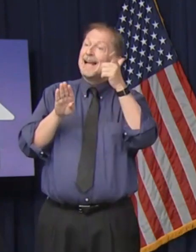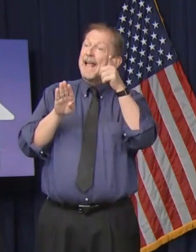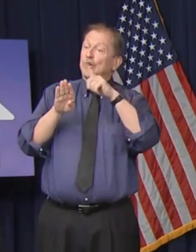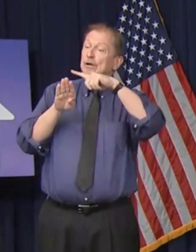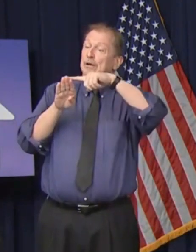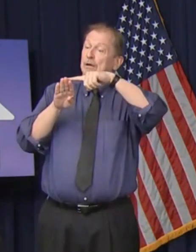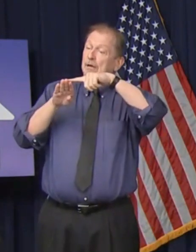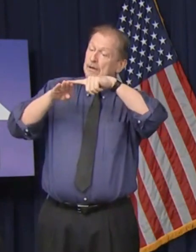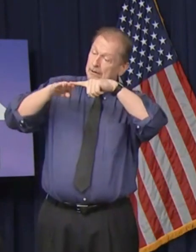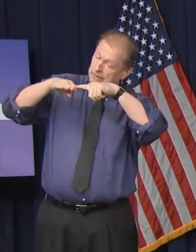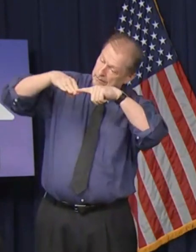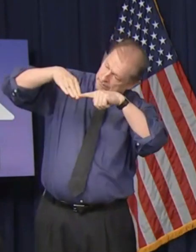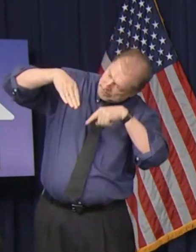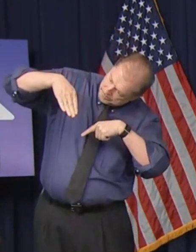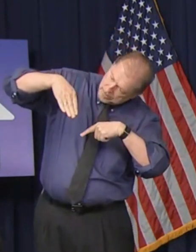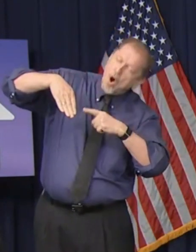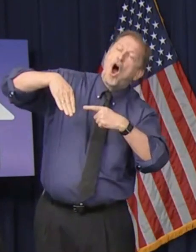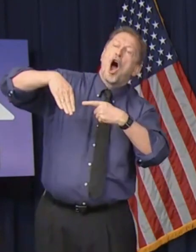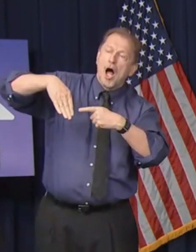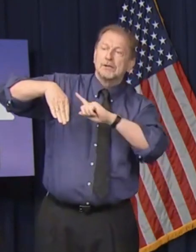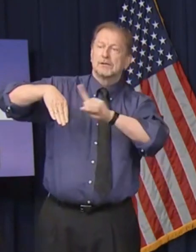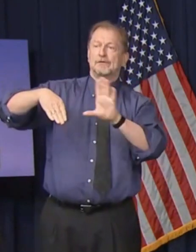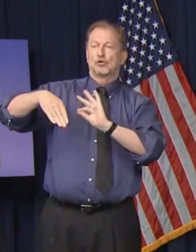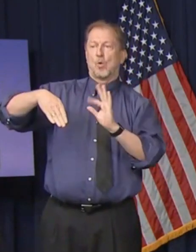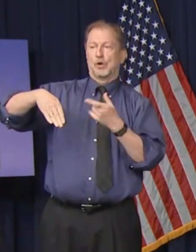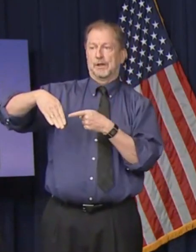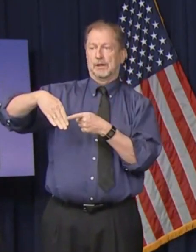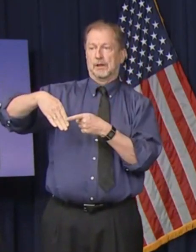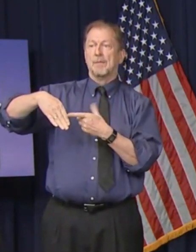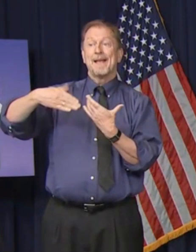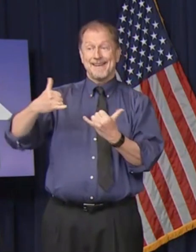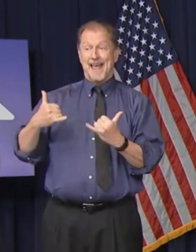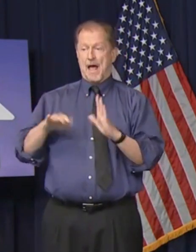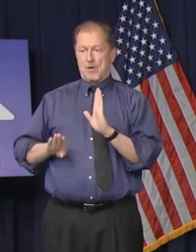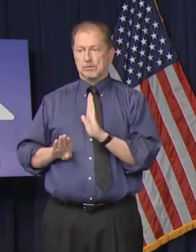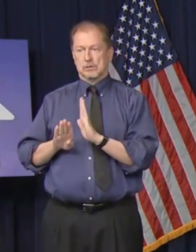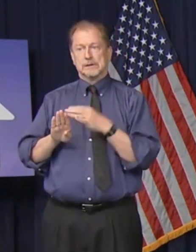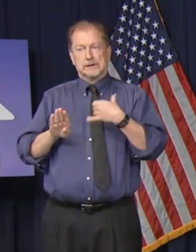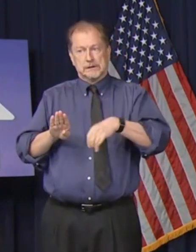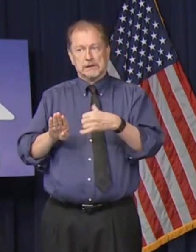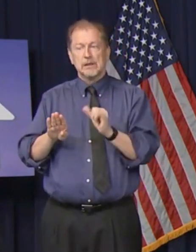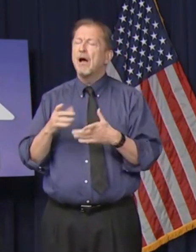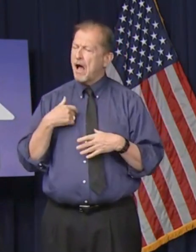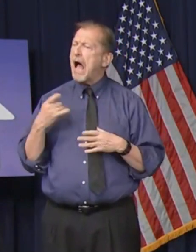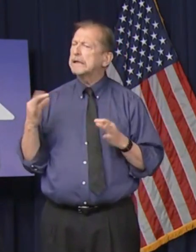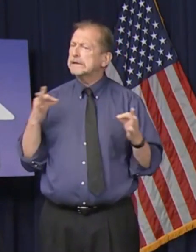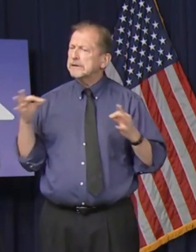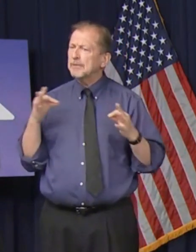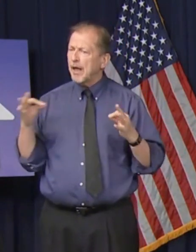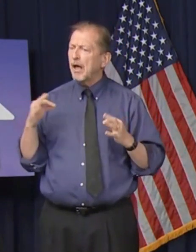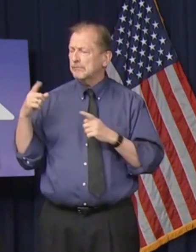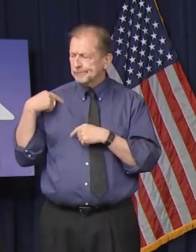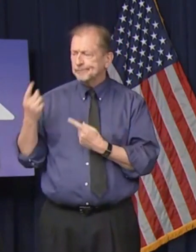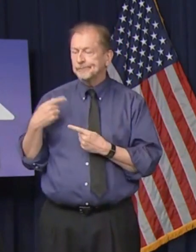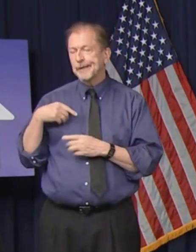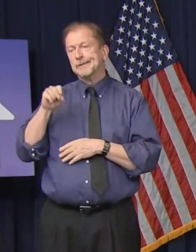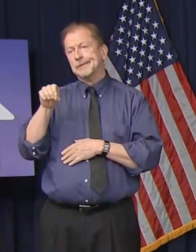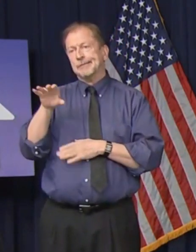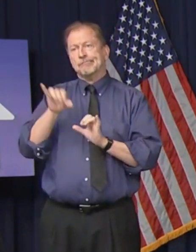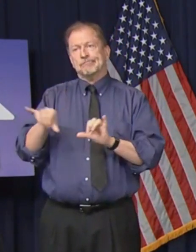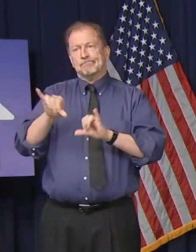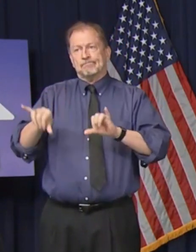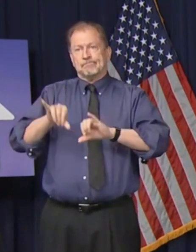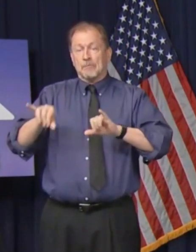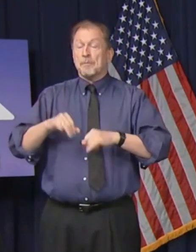at. And those are the things I told you, all the things I've been, I think, pretty transparent about the way I think about all these things, and the fact that I